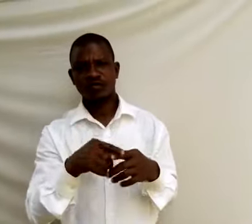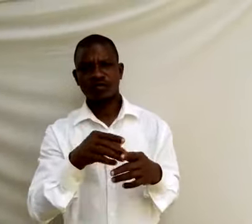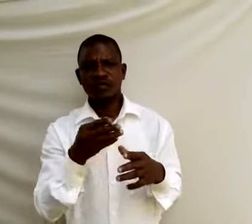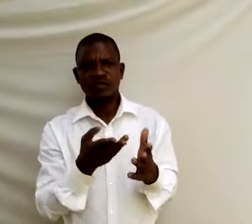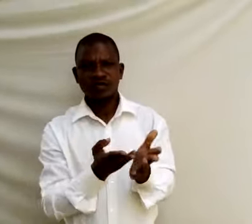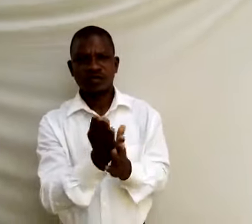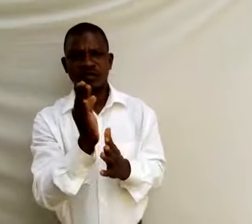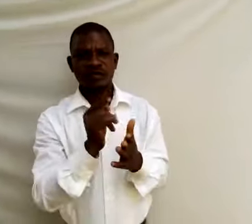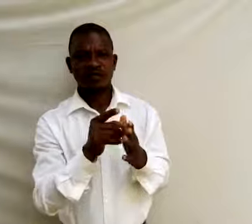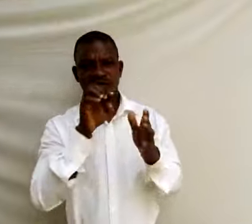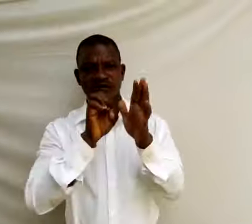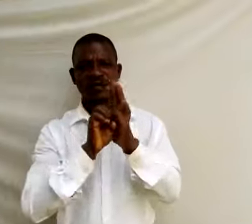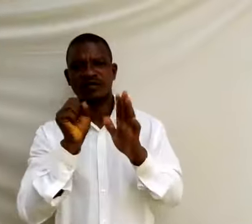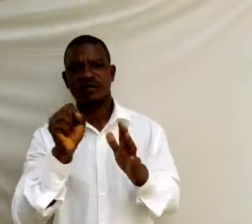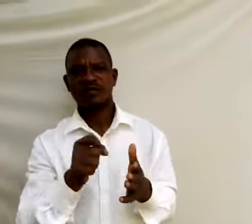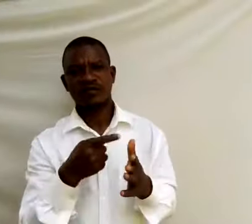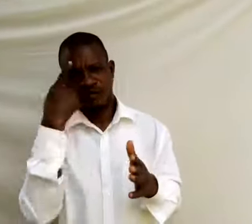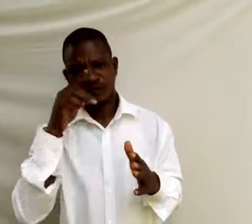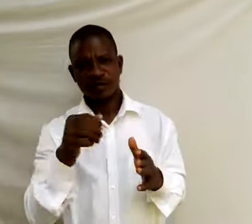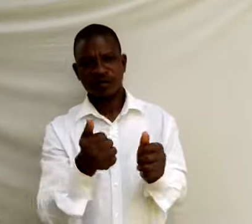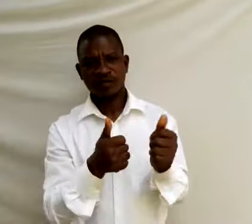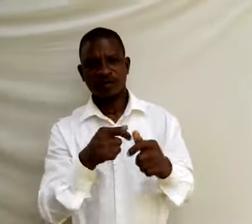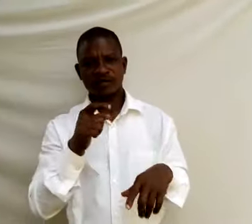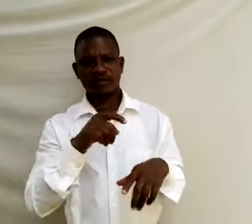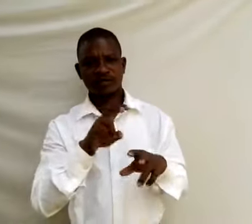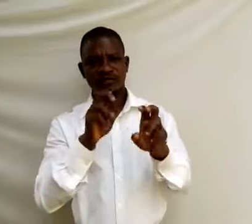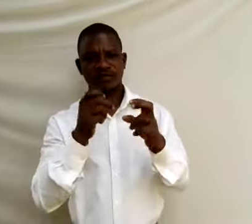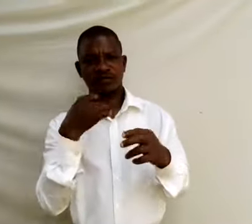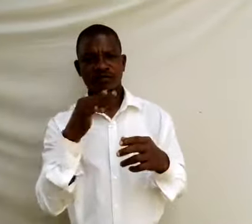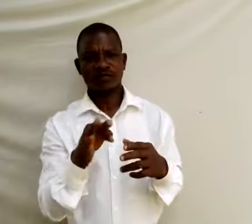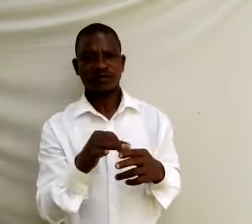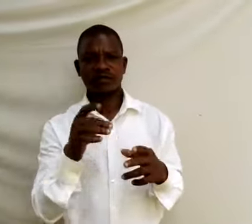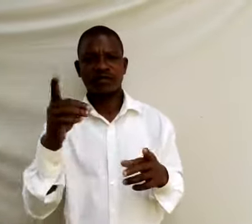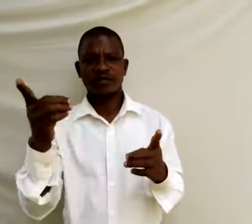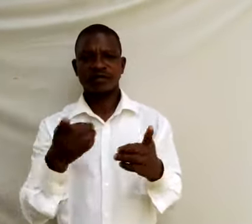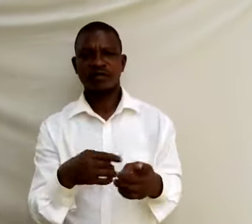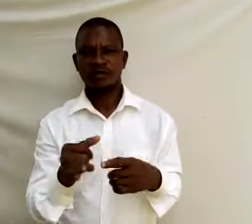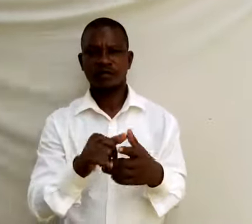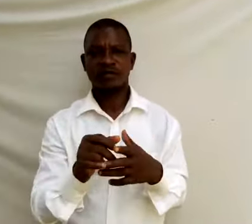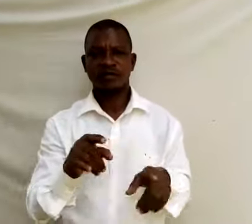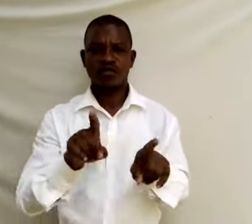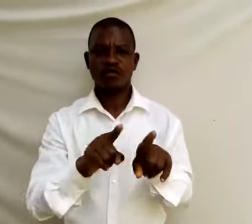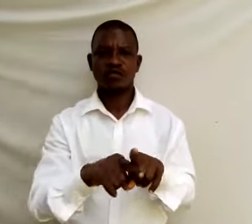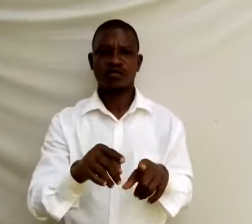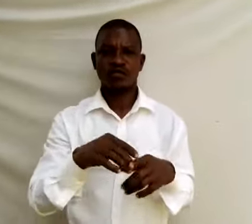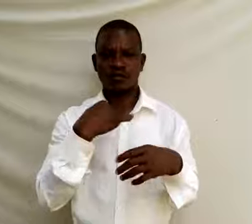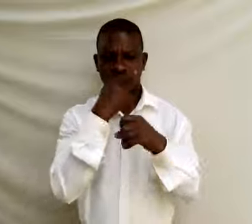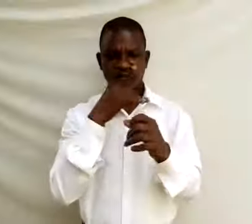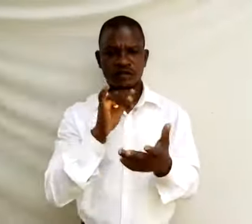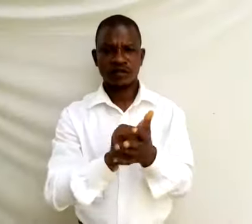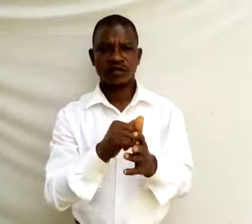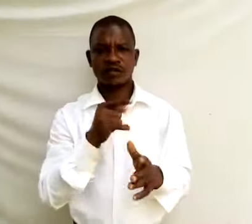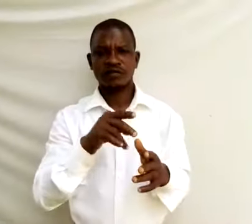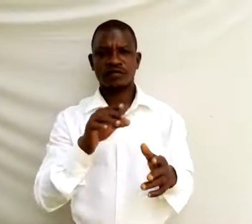appropriate examples for each type of demand, and also ensure that your